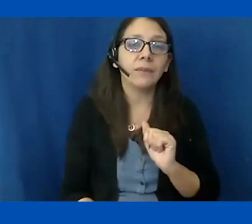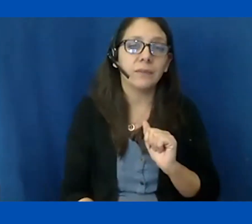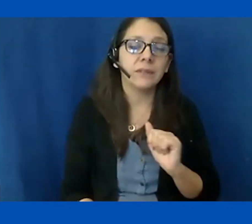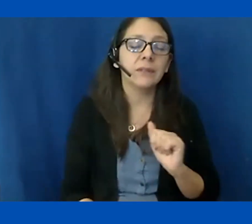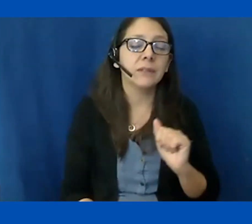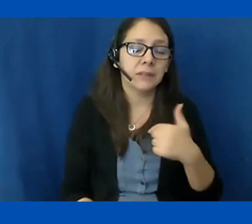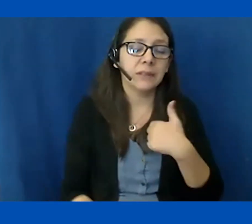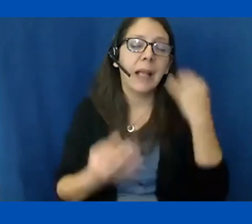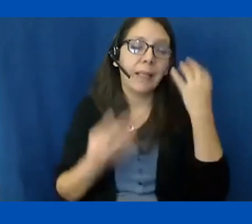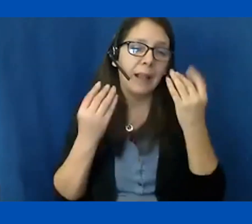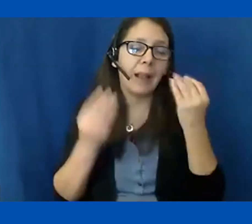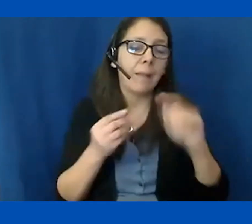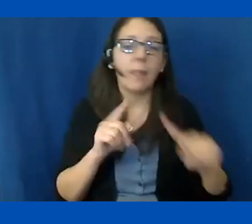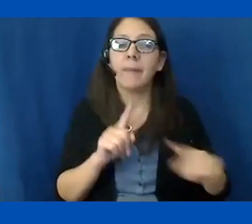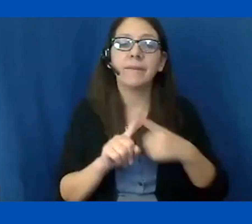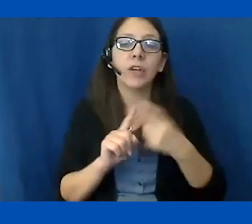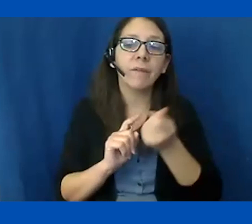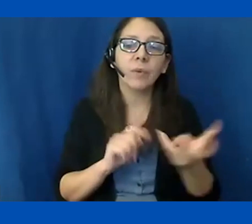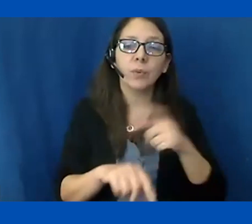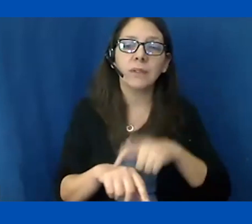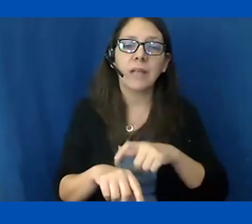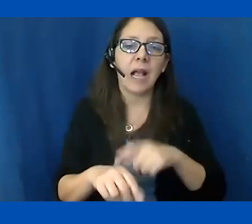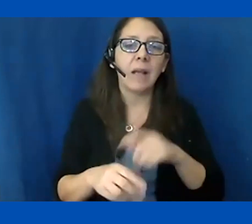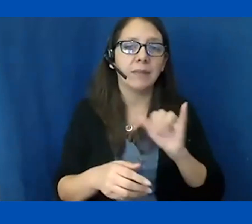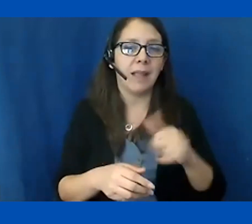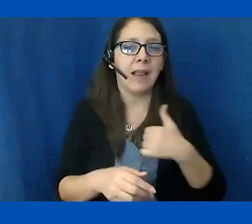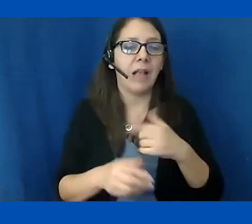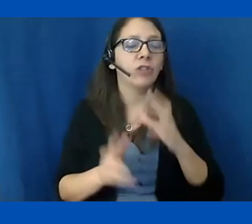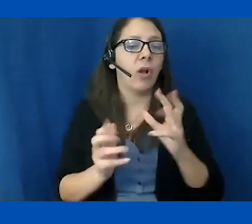the first few times I spoke to a teacher in college and